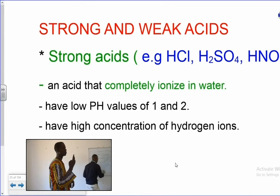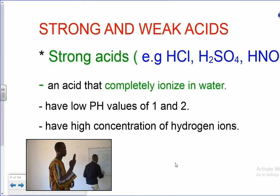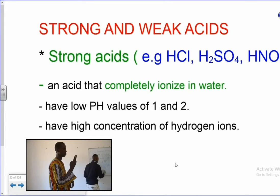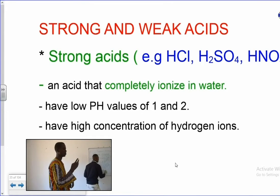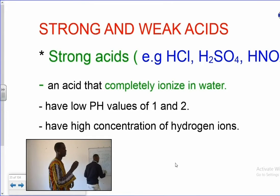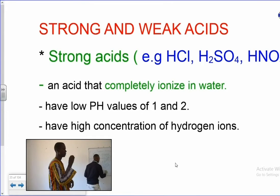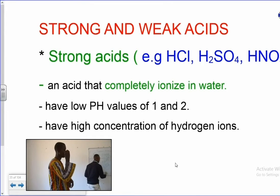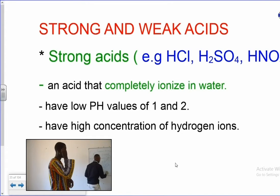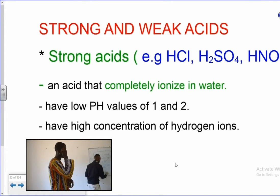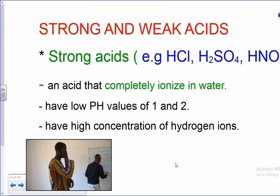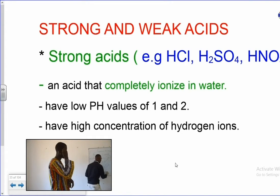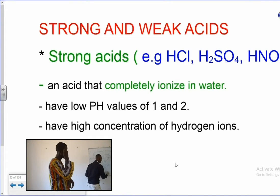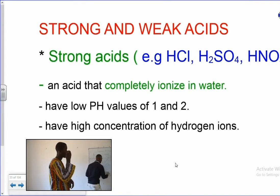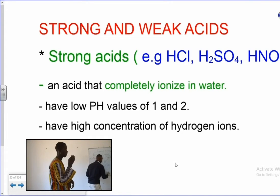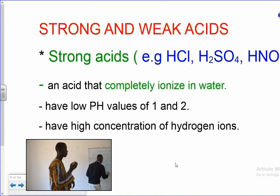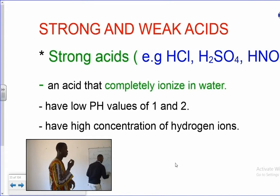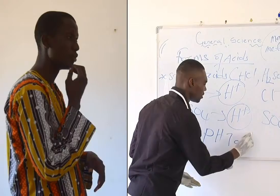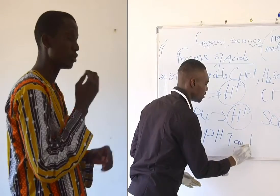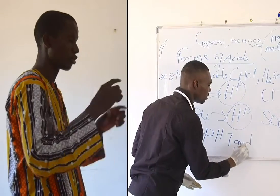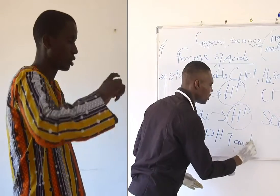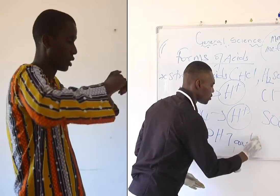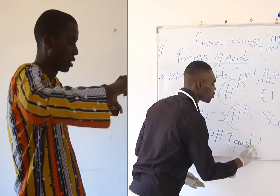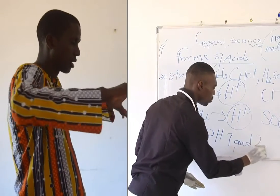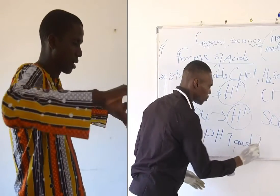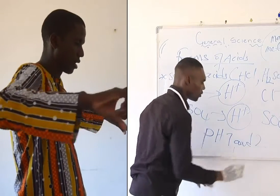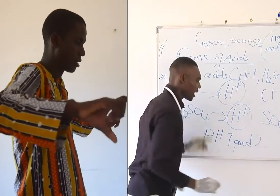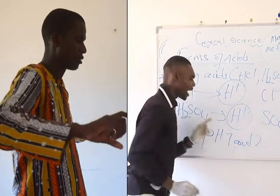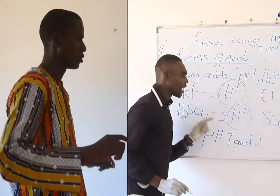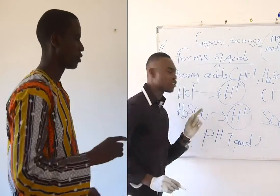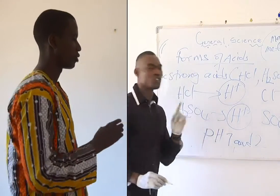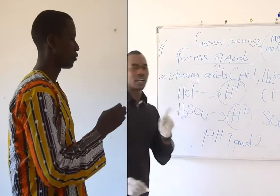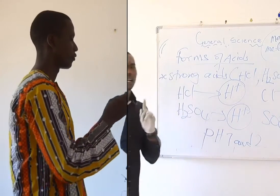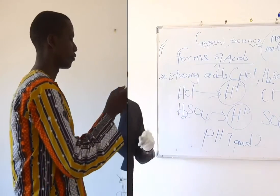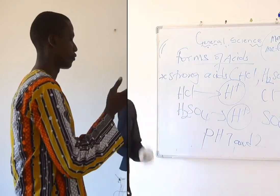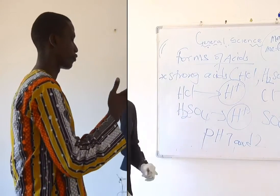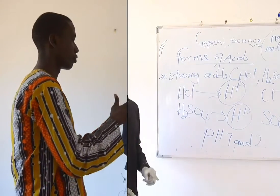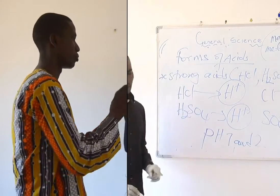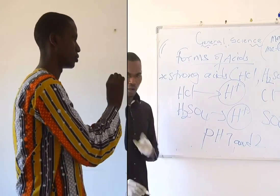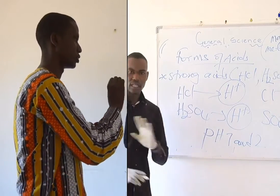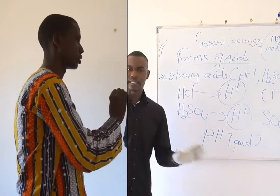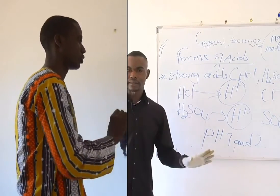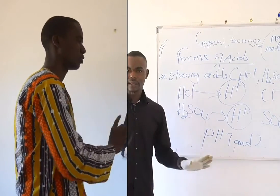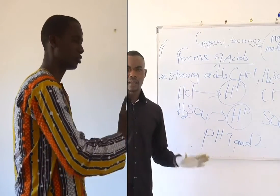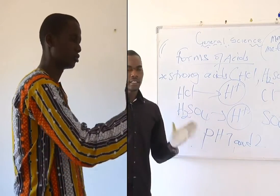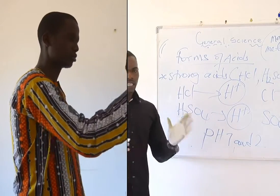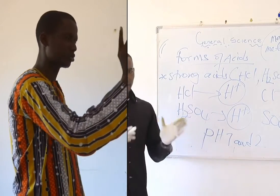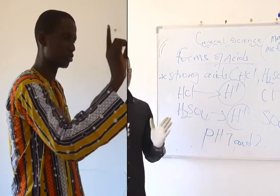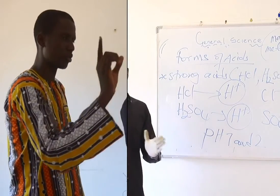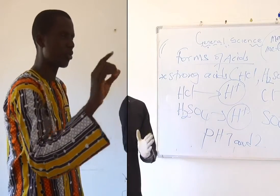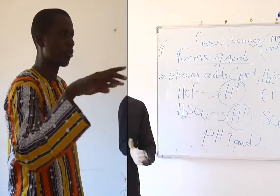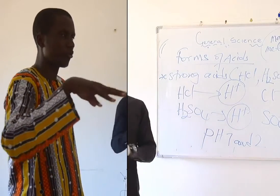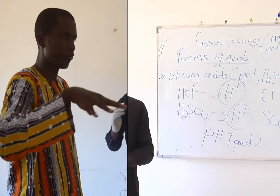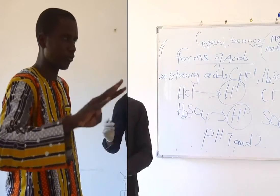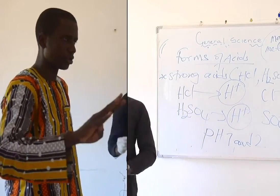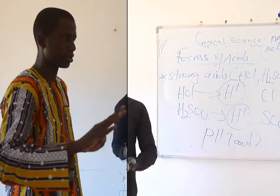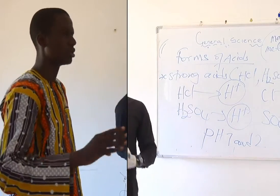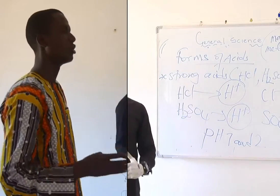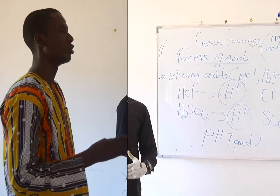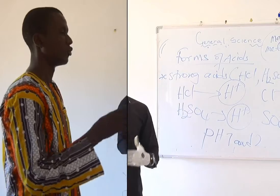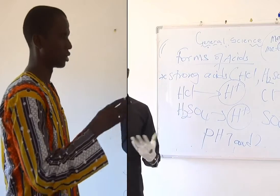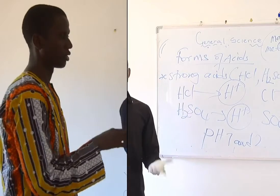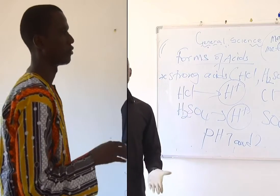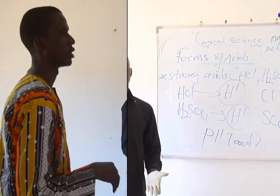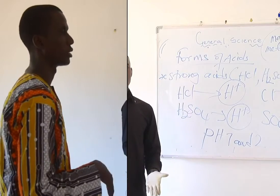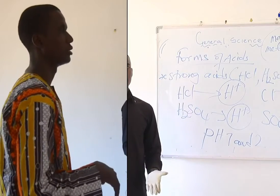and 2. pH 1 and pH 2 are strong acids only. 3, 4, 5, and 6 are